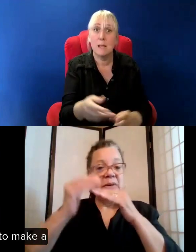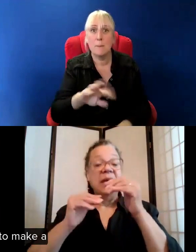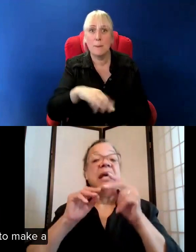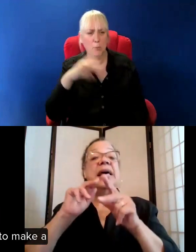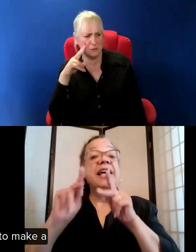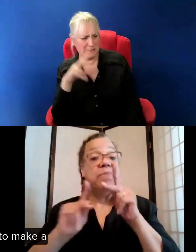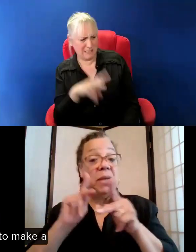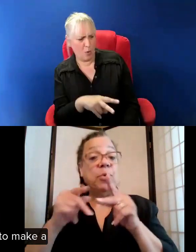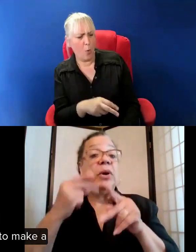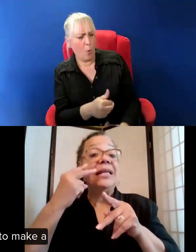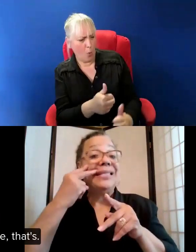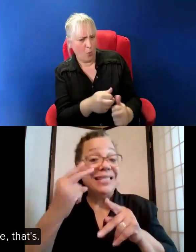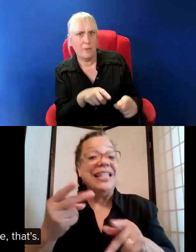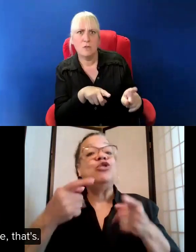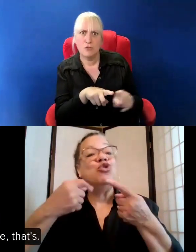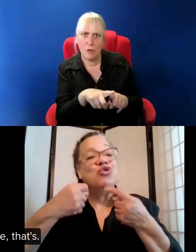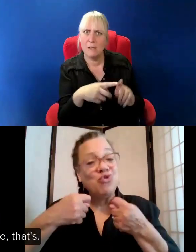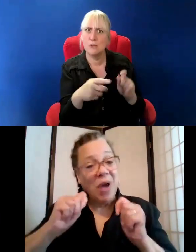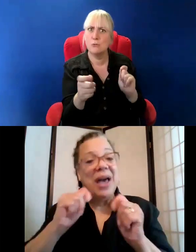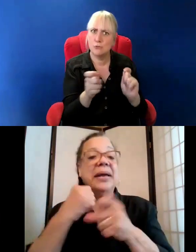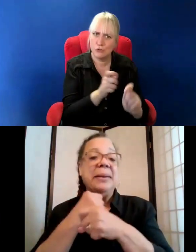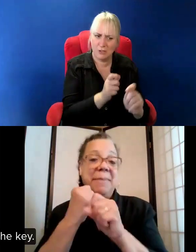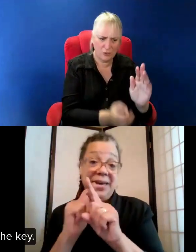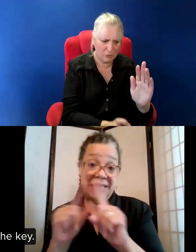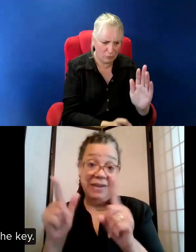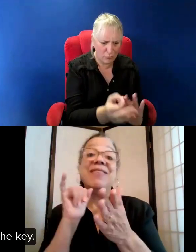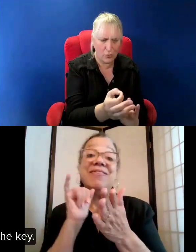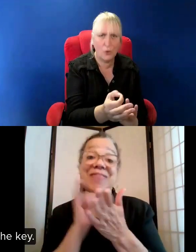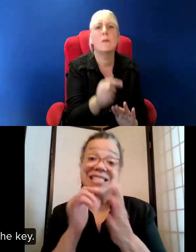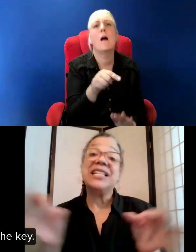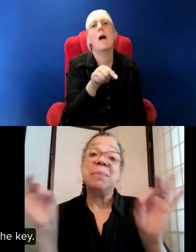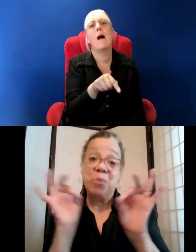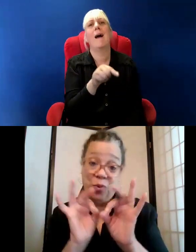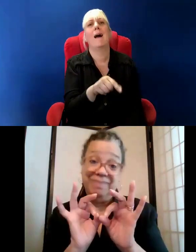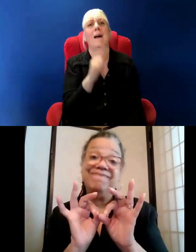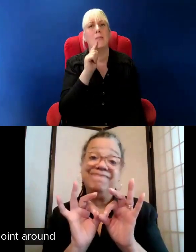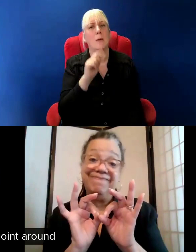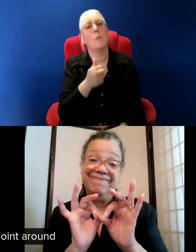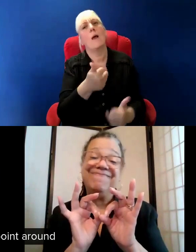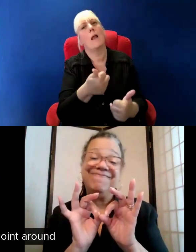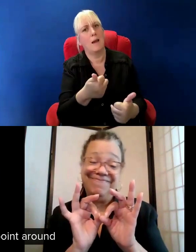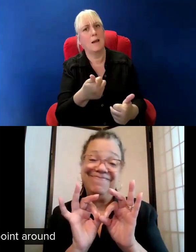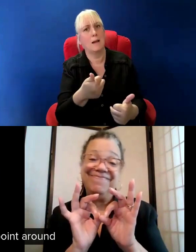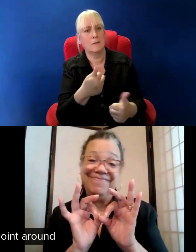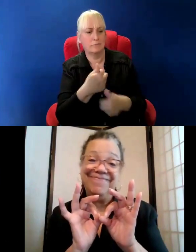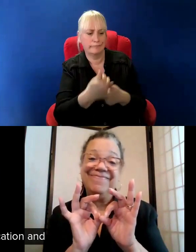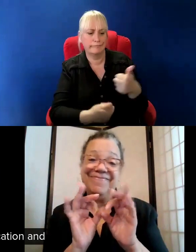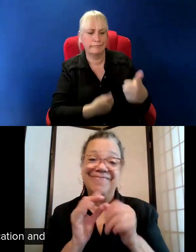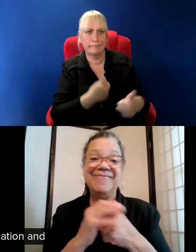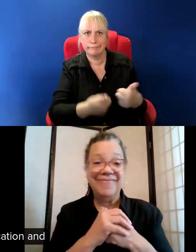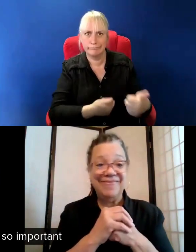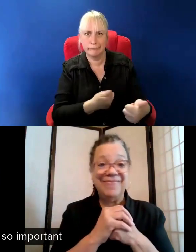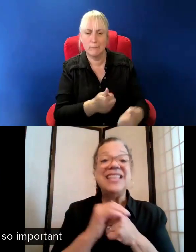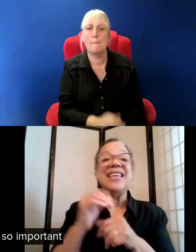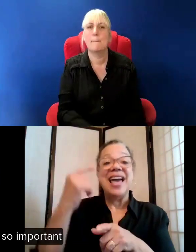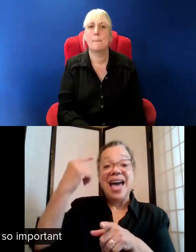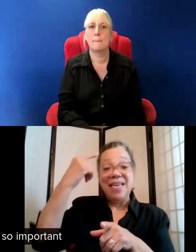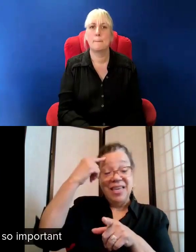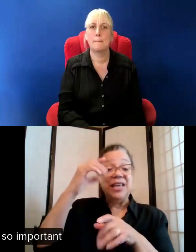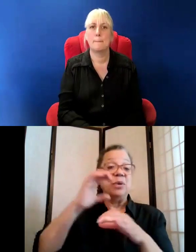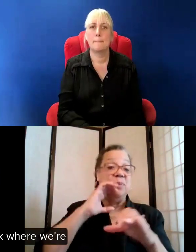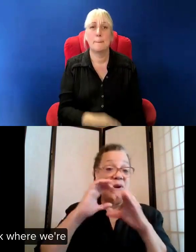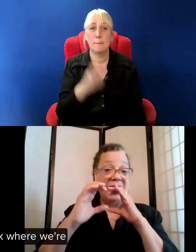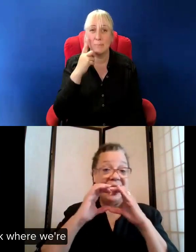you are trying to make a difference, that is the key. I think that point around communication and information